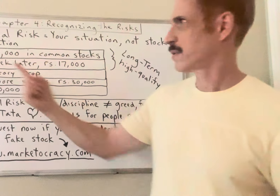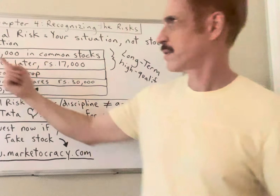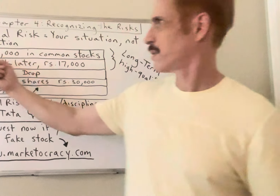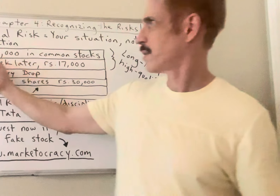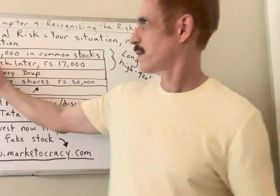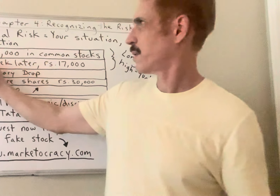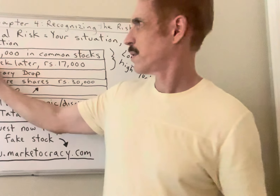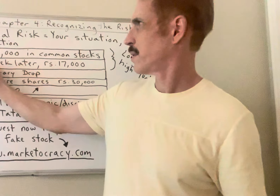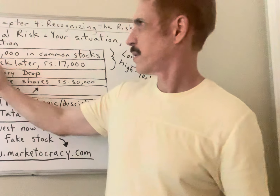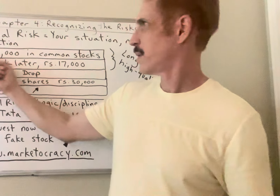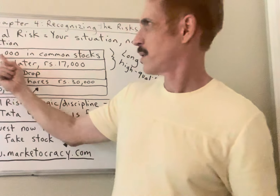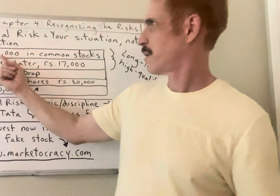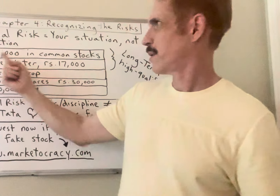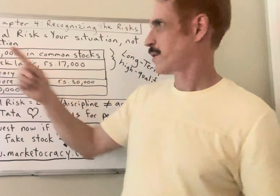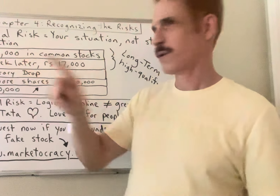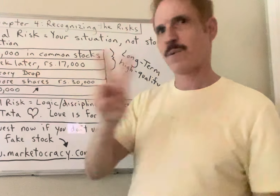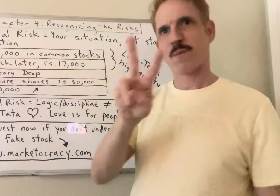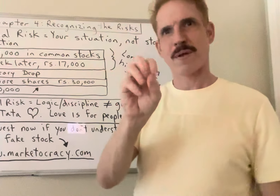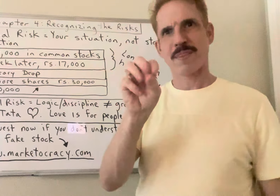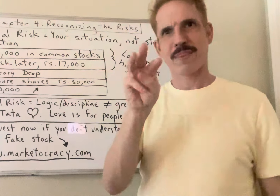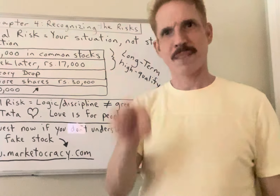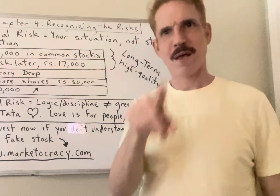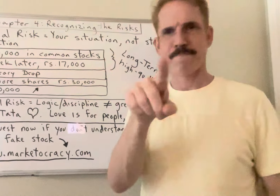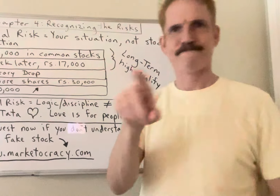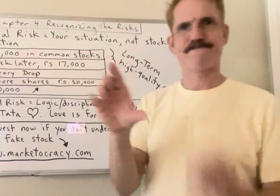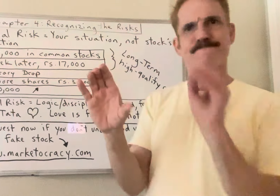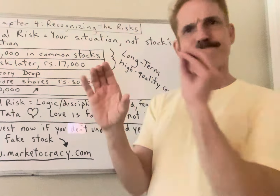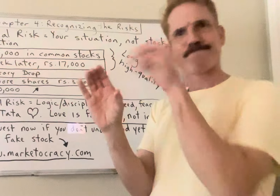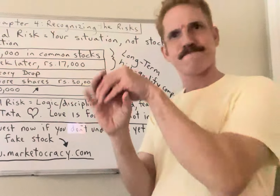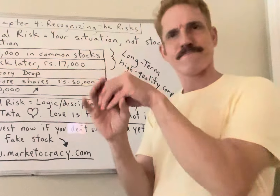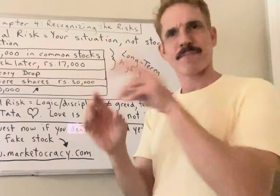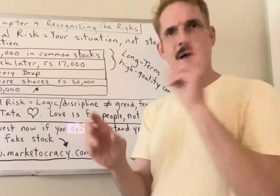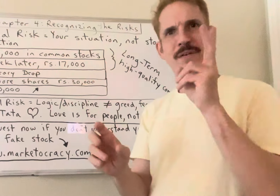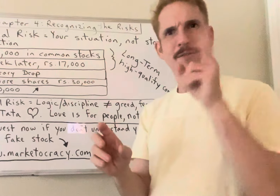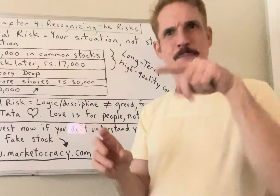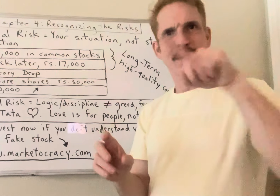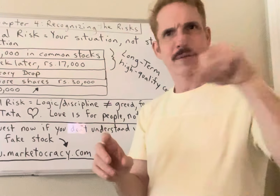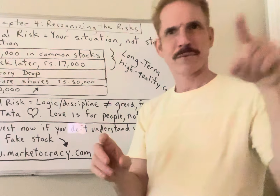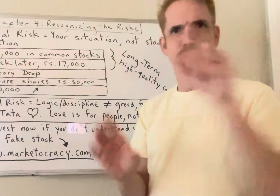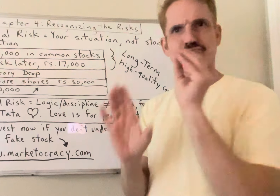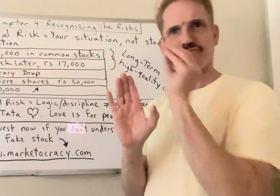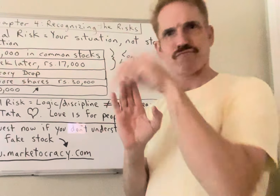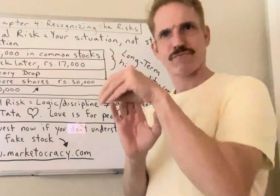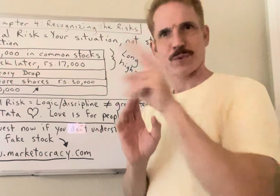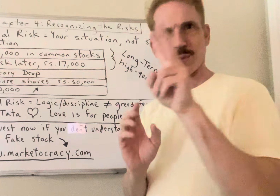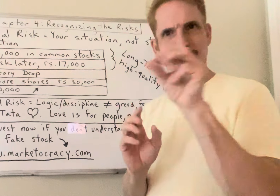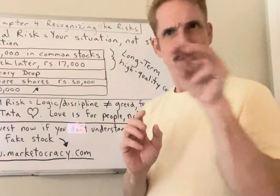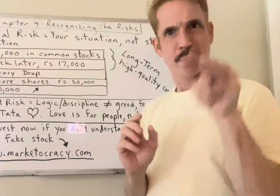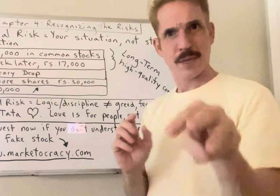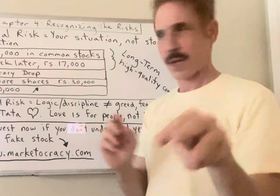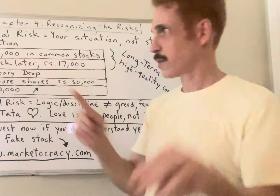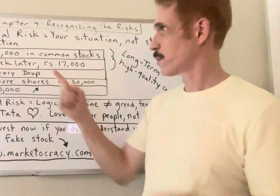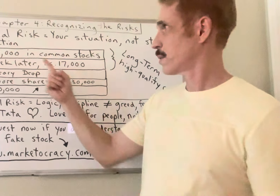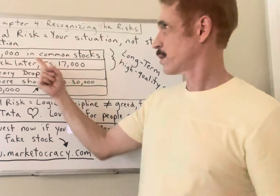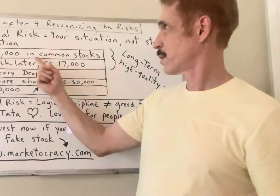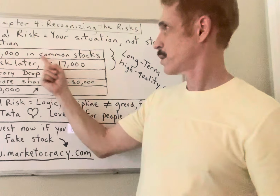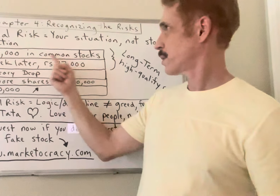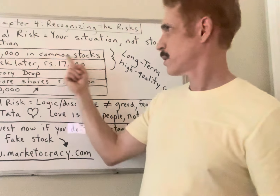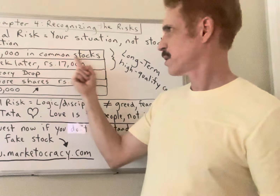to light up. So they backed up a little bit. And so the stuff is still good, though. But one of the